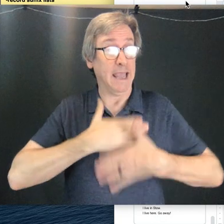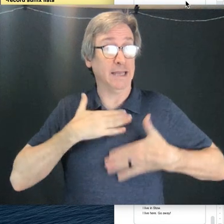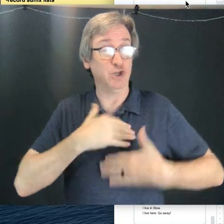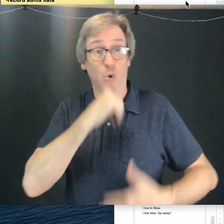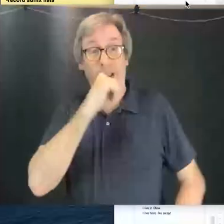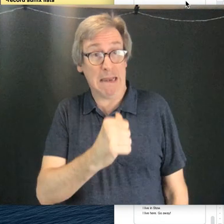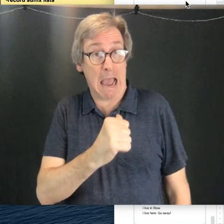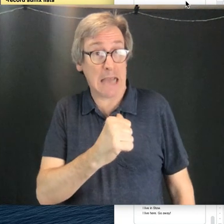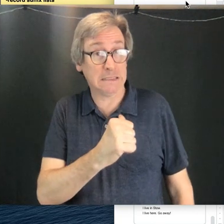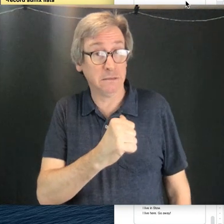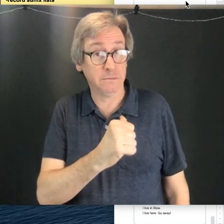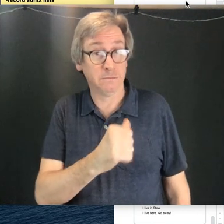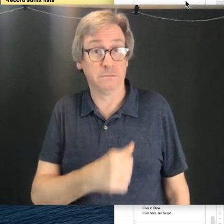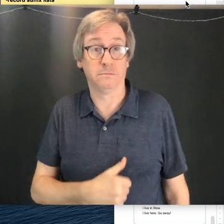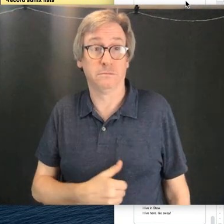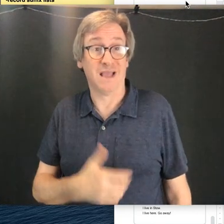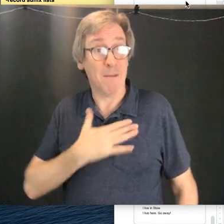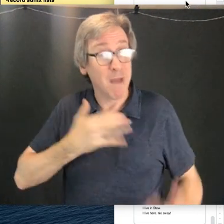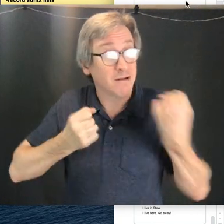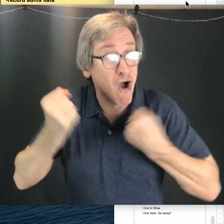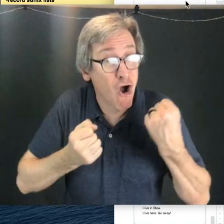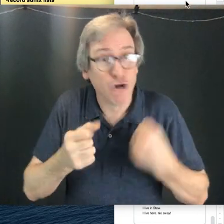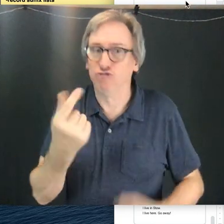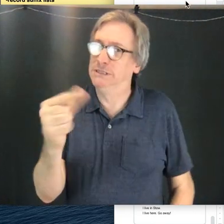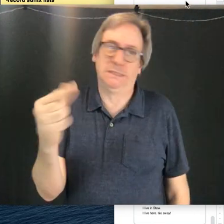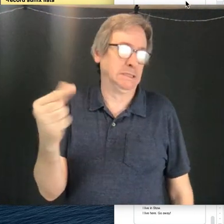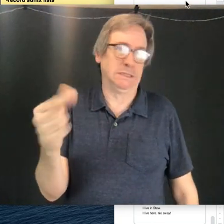not. Enjoy not.